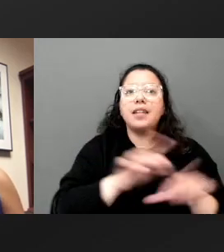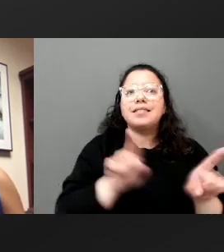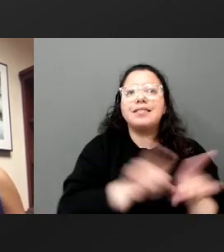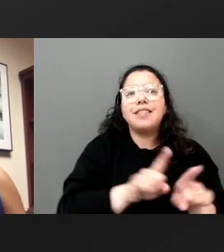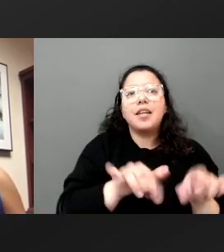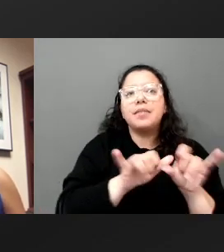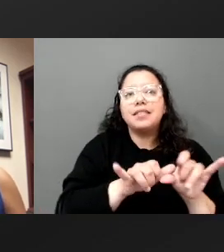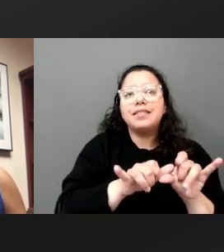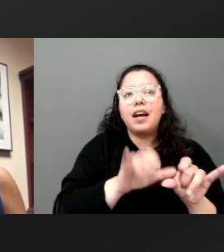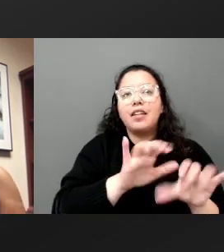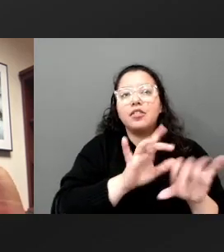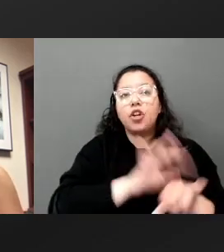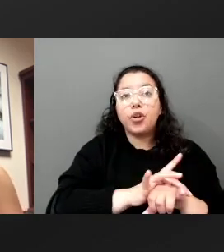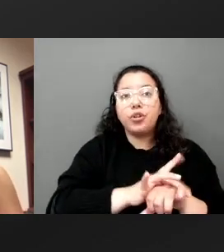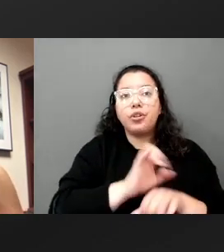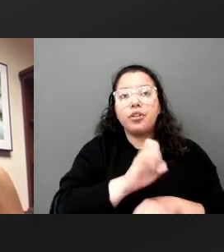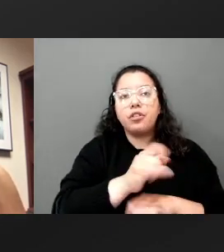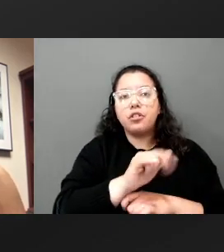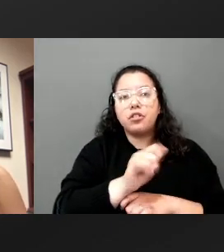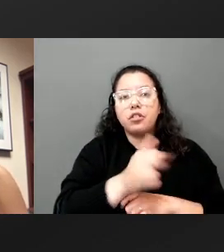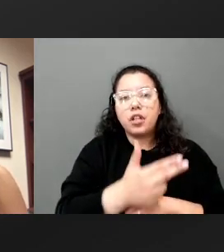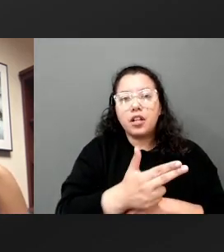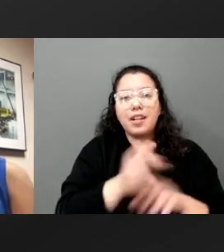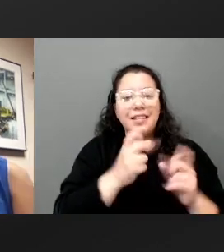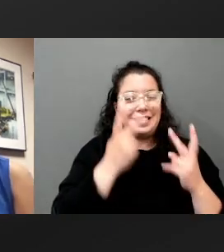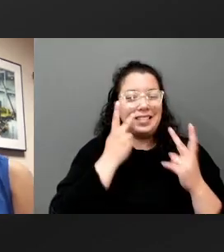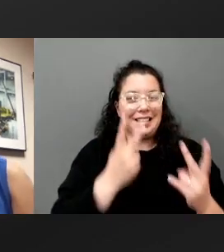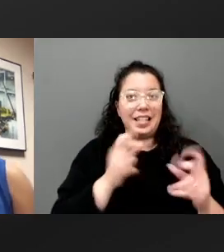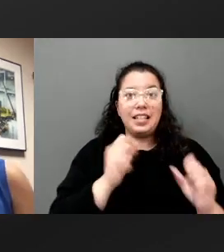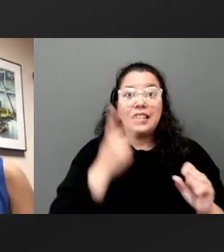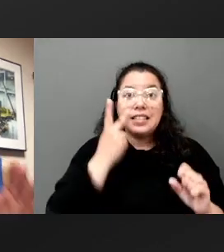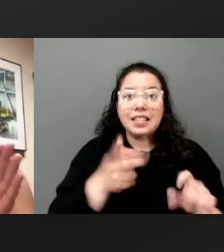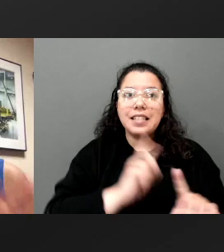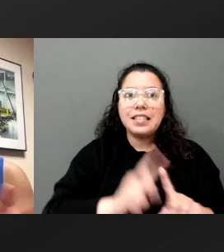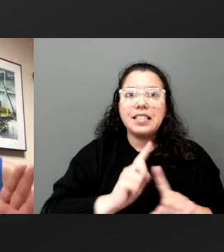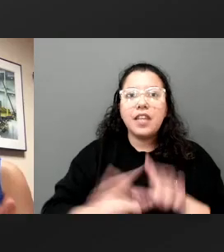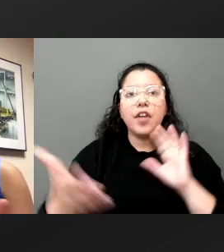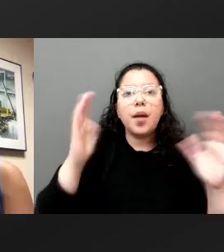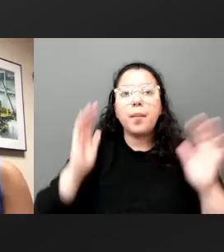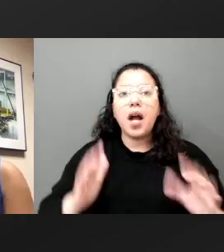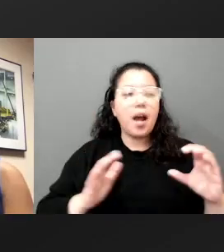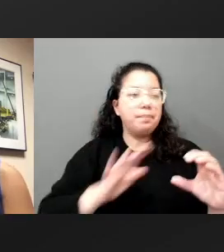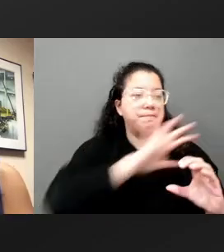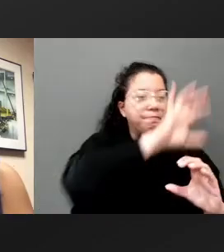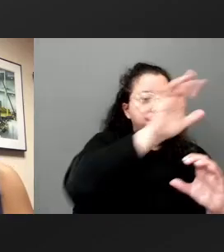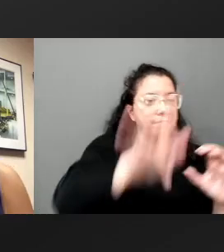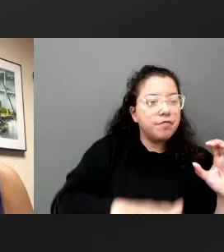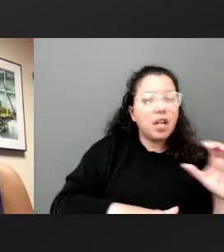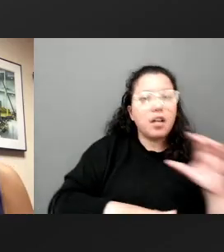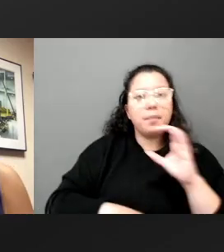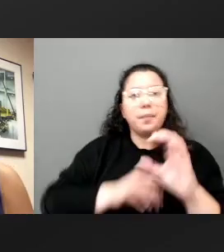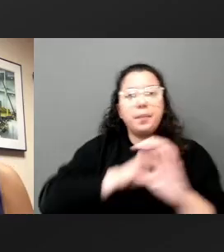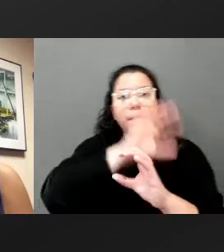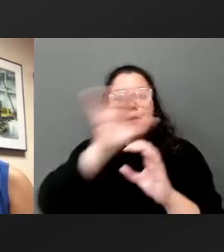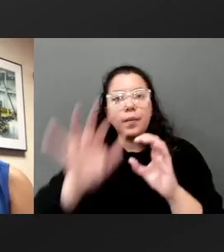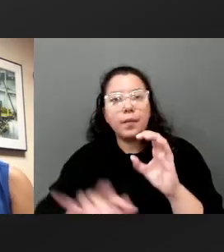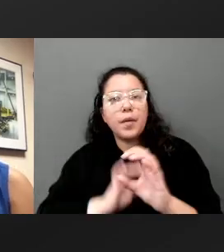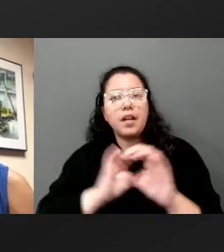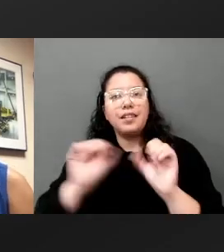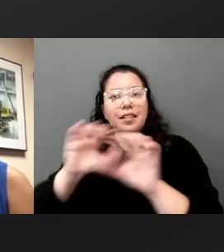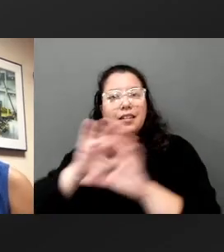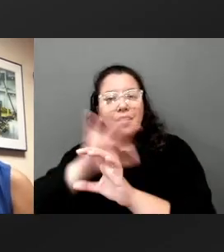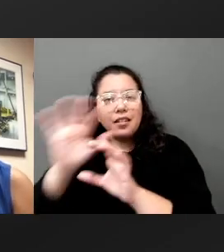more wavelength ranges, because this covers just a tiny part. Not a tiny part, but just one part of the infrared.